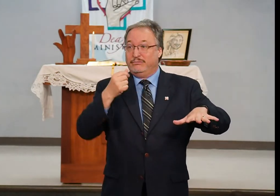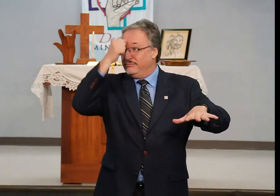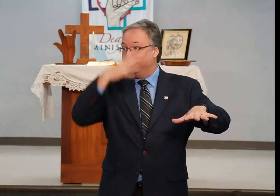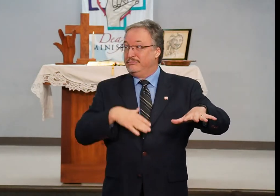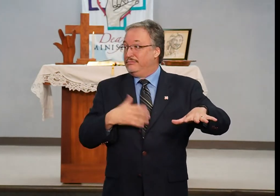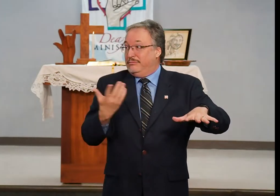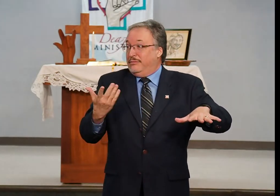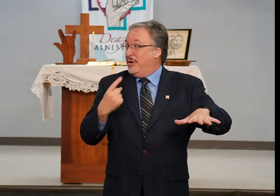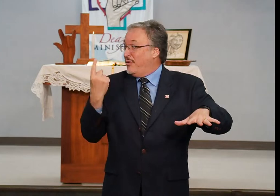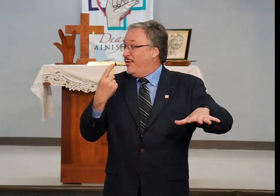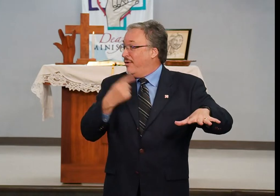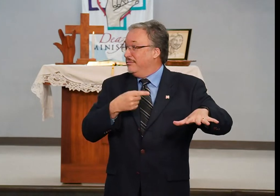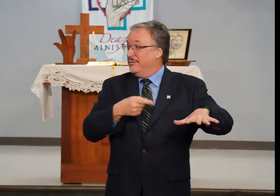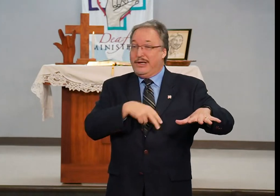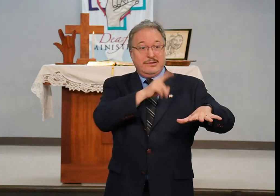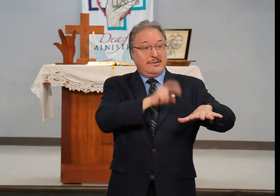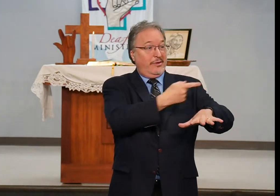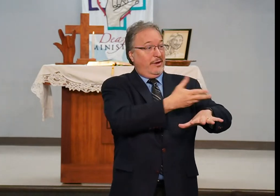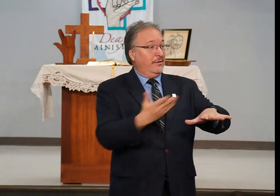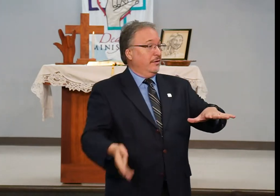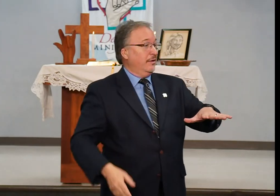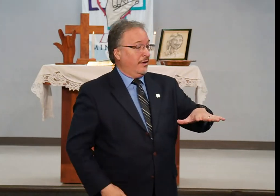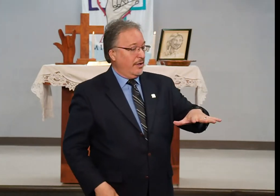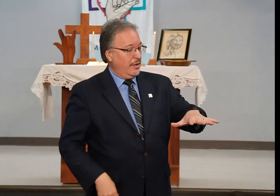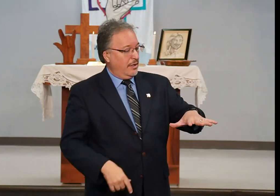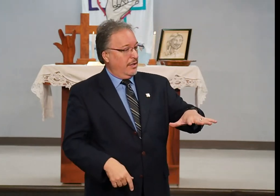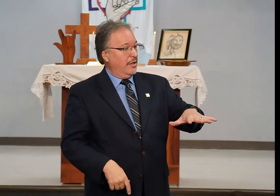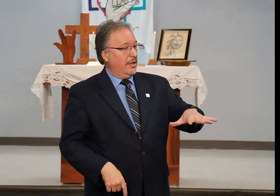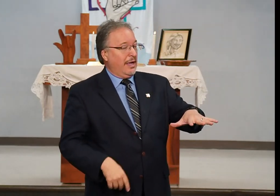there. Everybody else at the table was women.